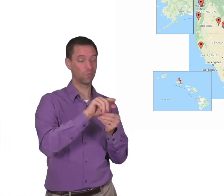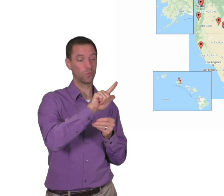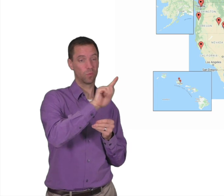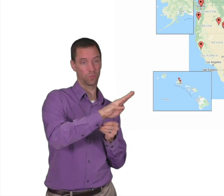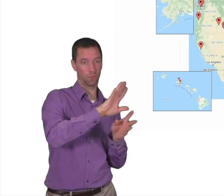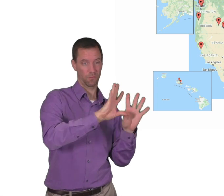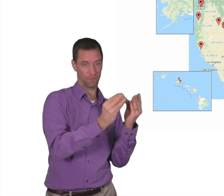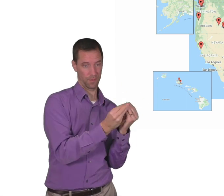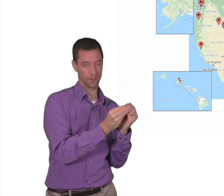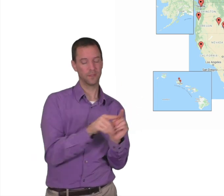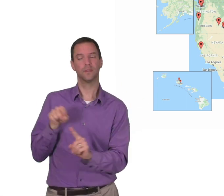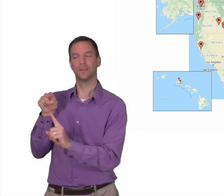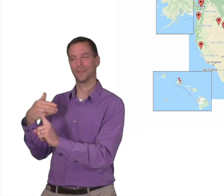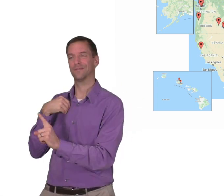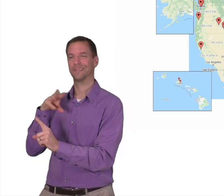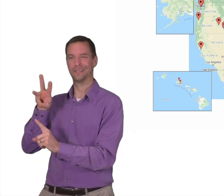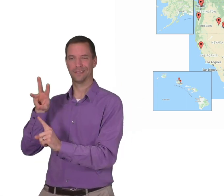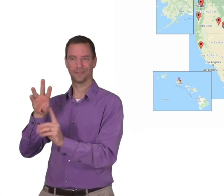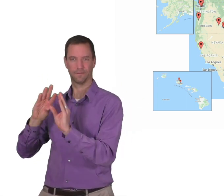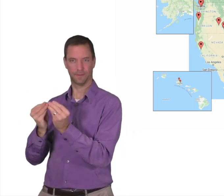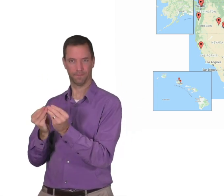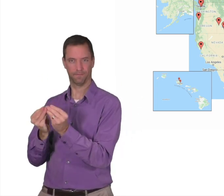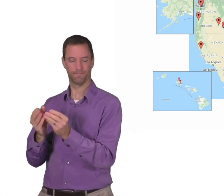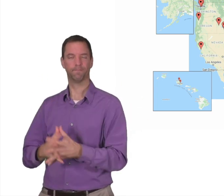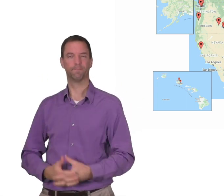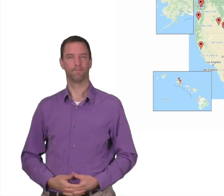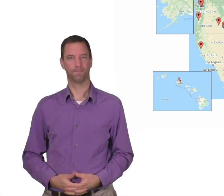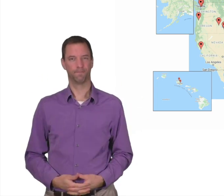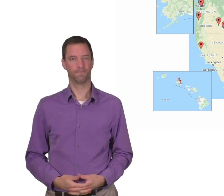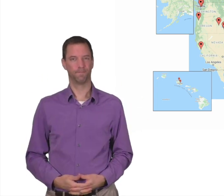versus after. There are 24 families that started before 6 months, and